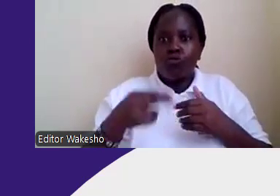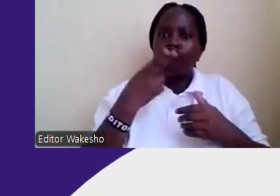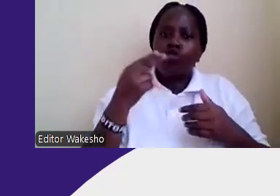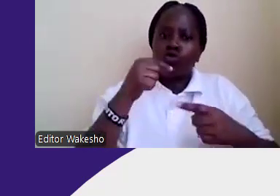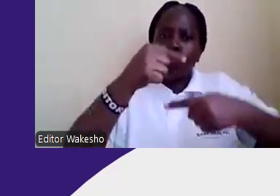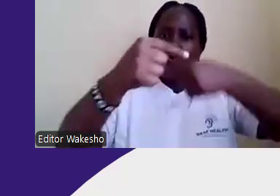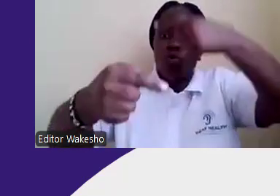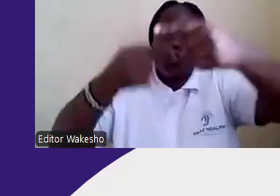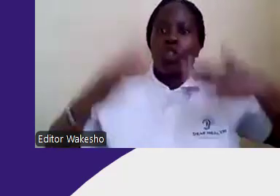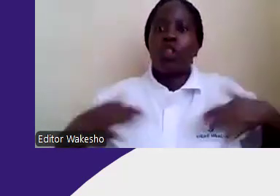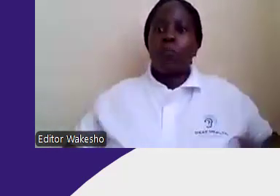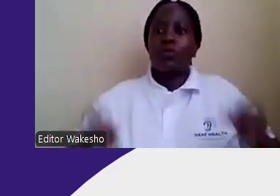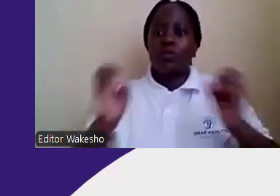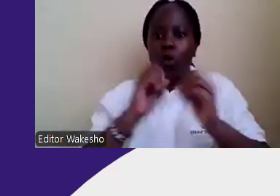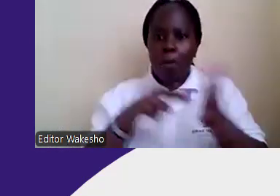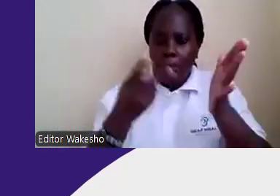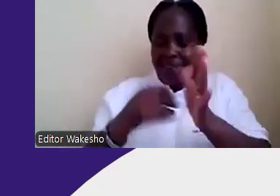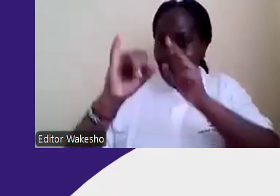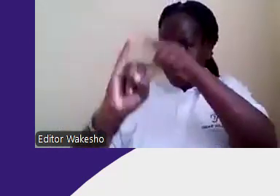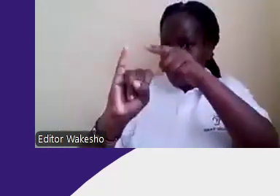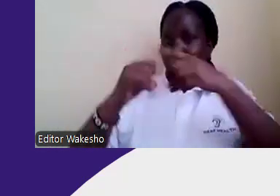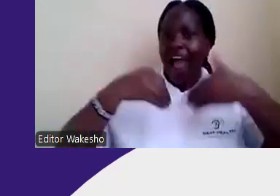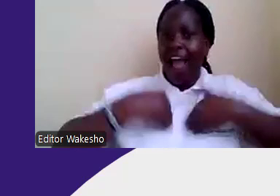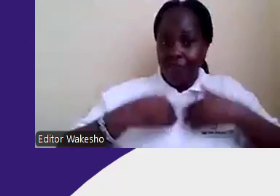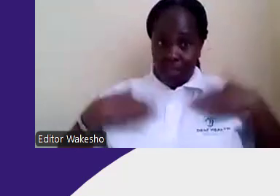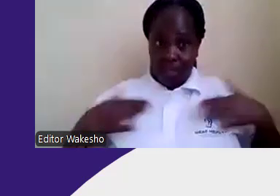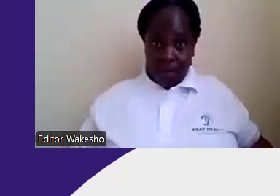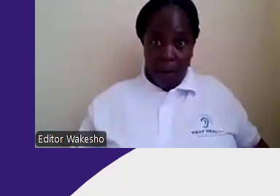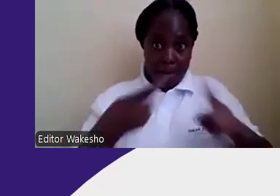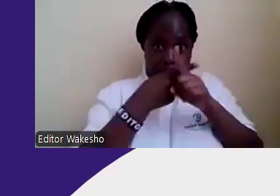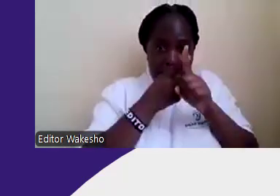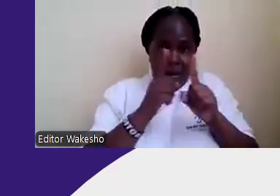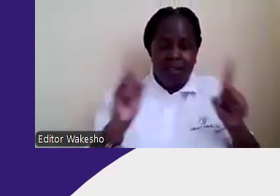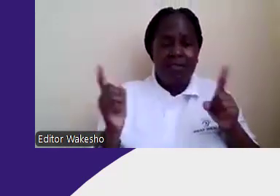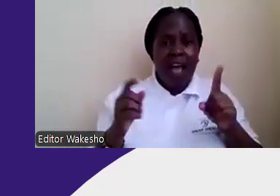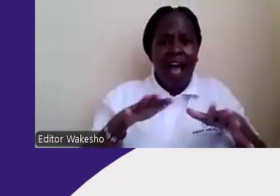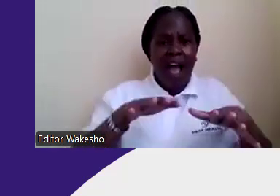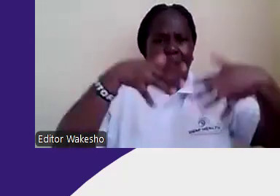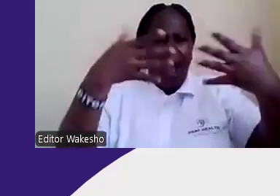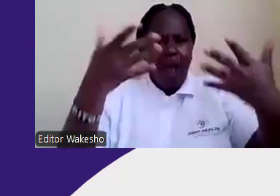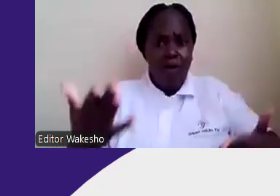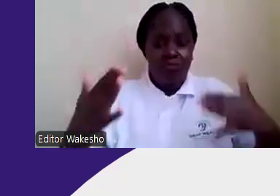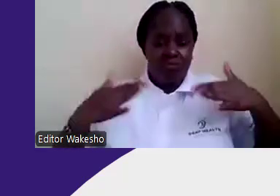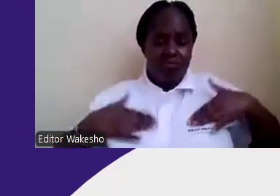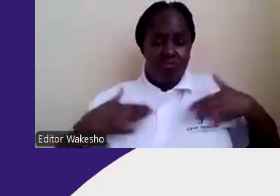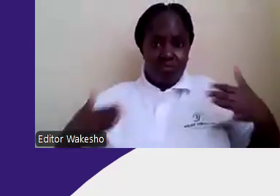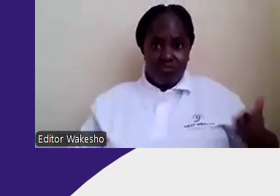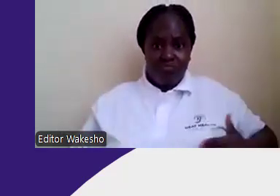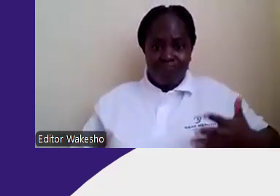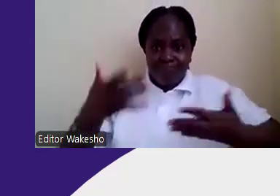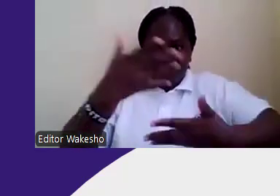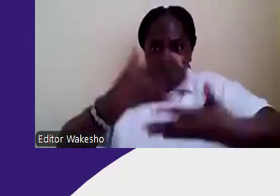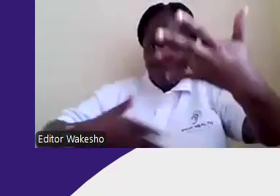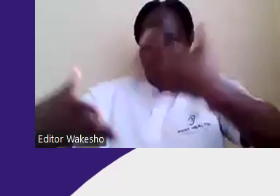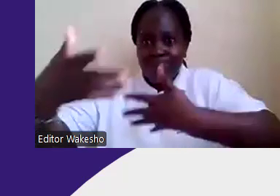is present, it's being produced, but the way the body is interacting with it, causes